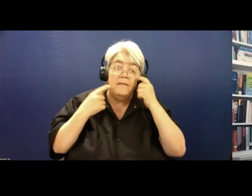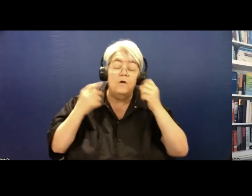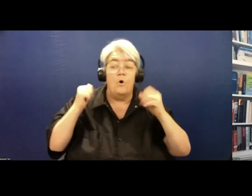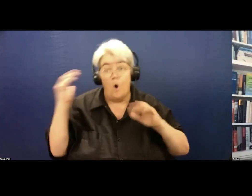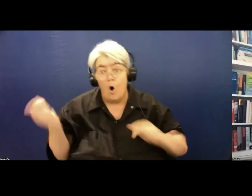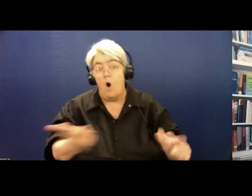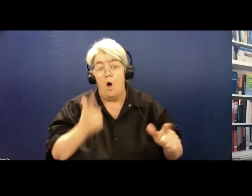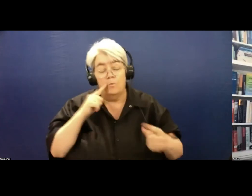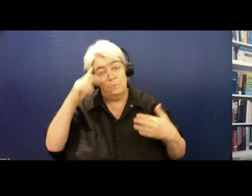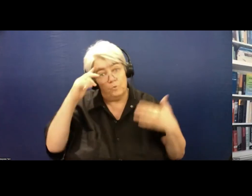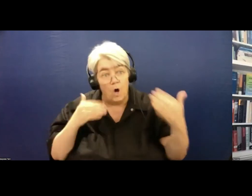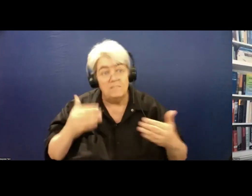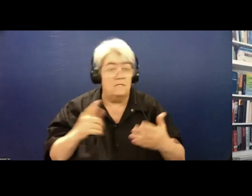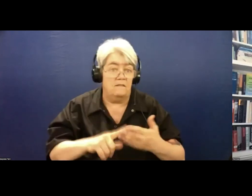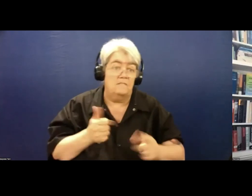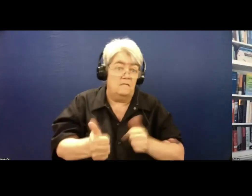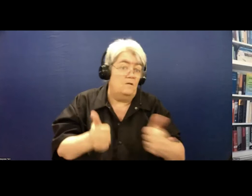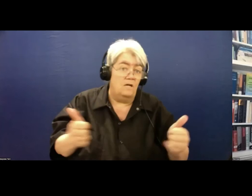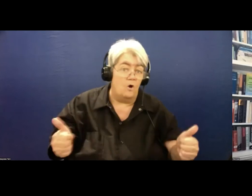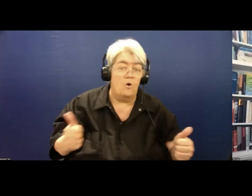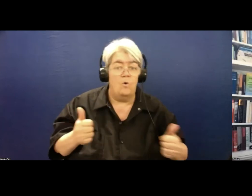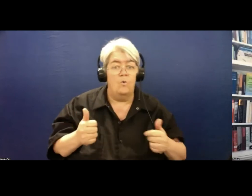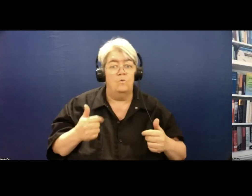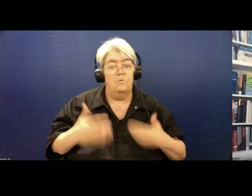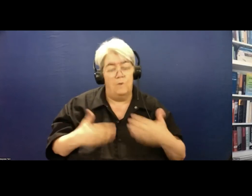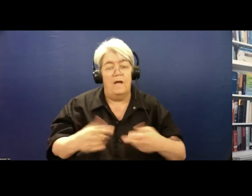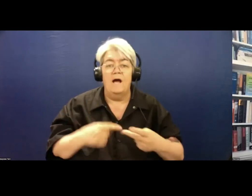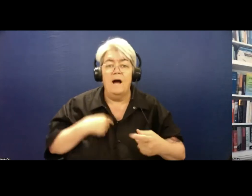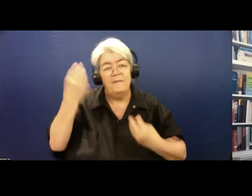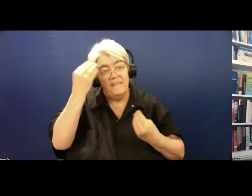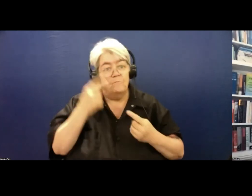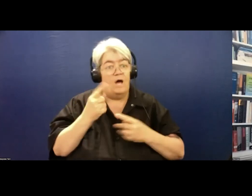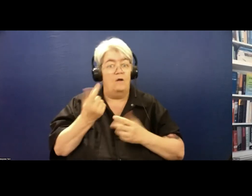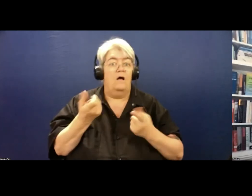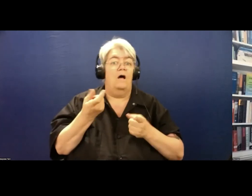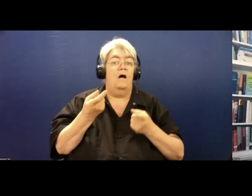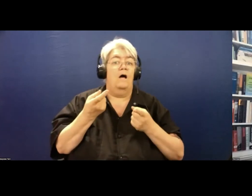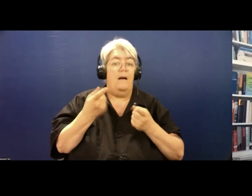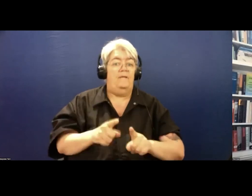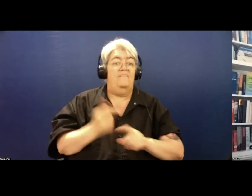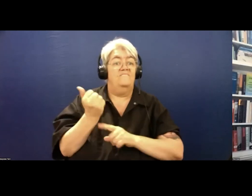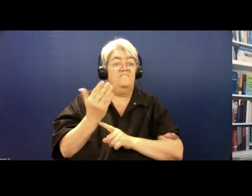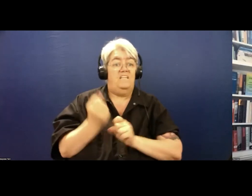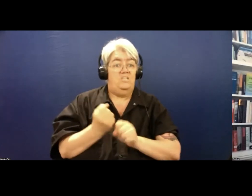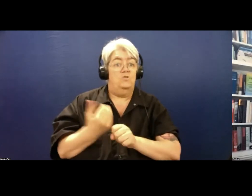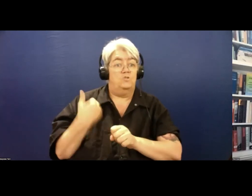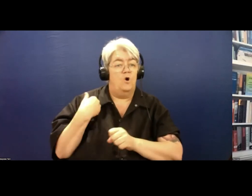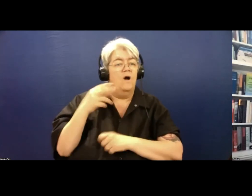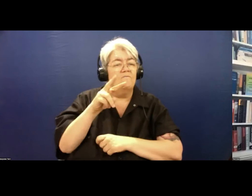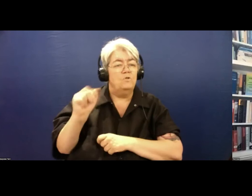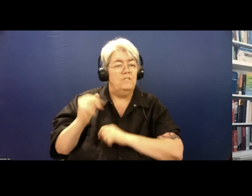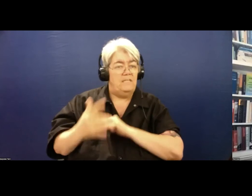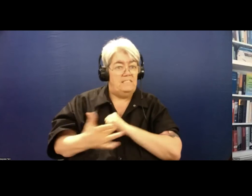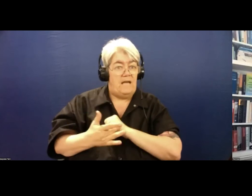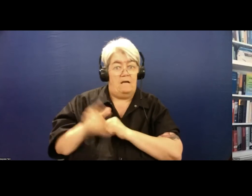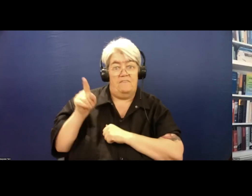our own ways. I keep thinking about a moment 15 years ago after the Virginia Tech shooting. I was